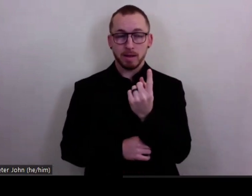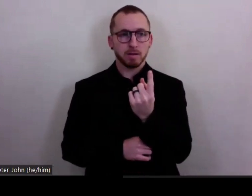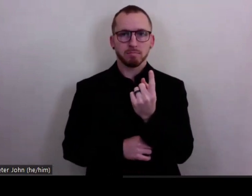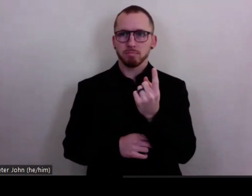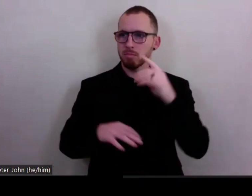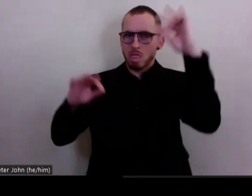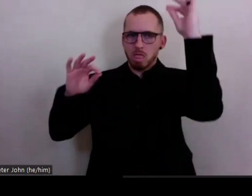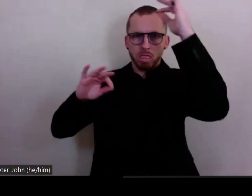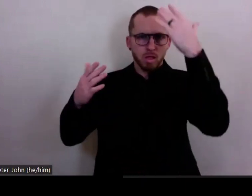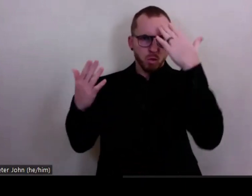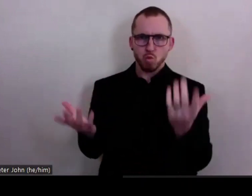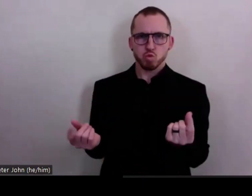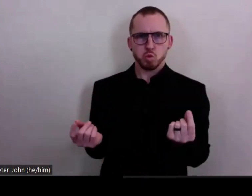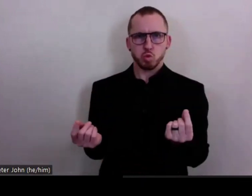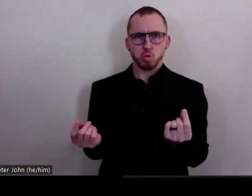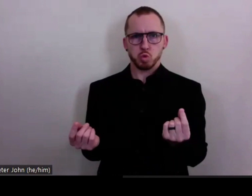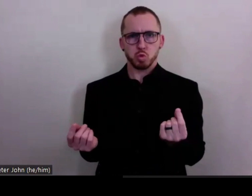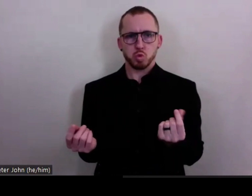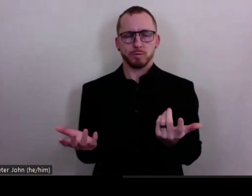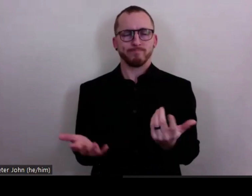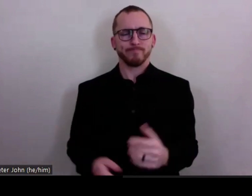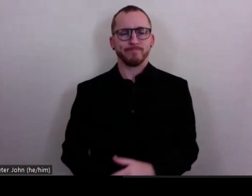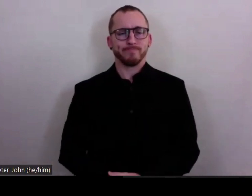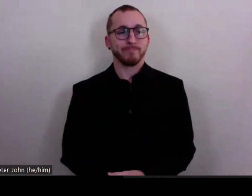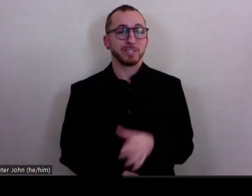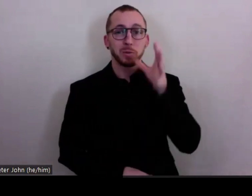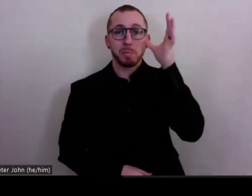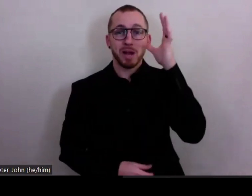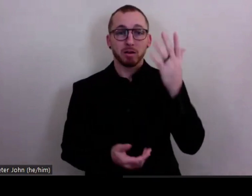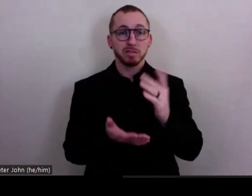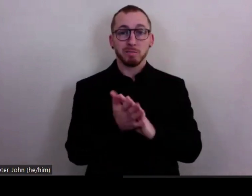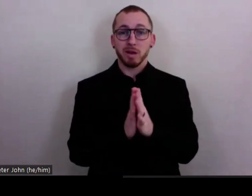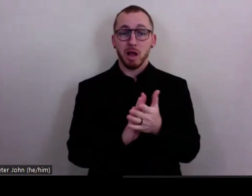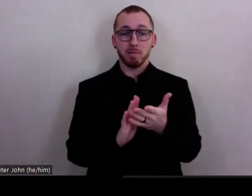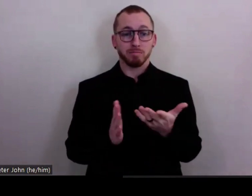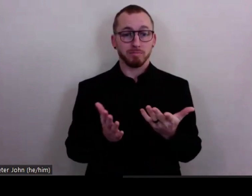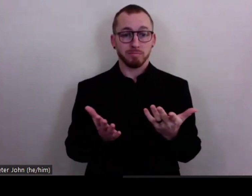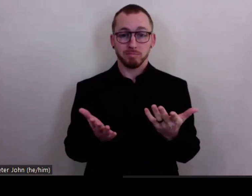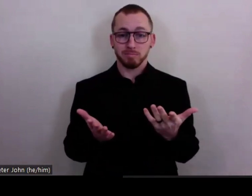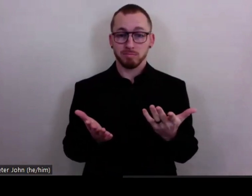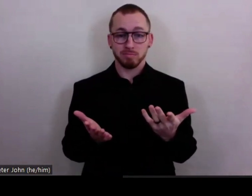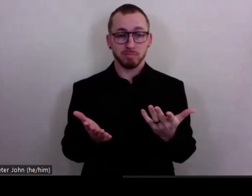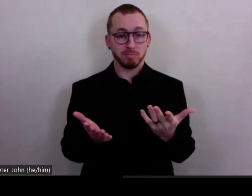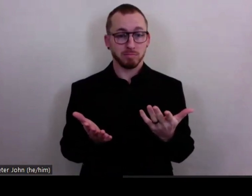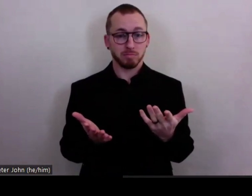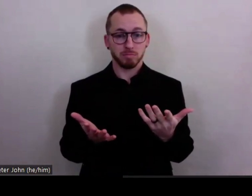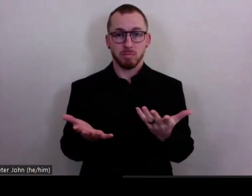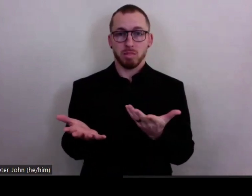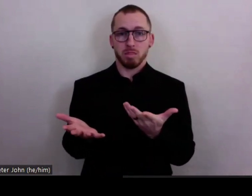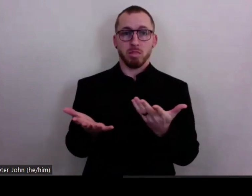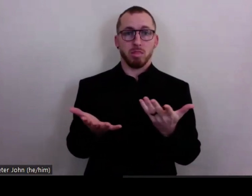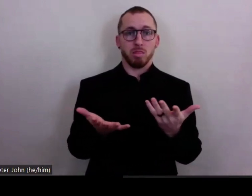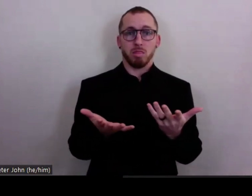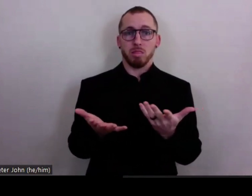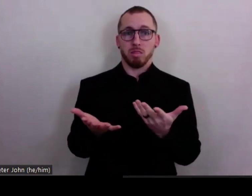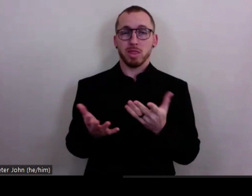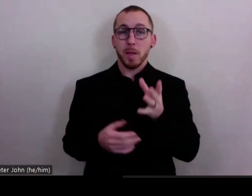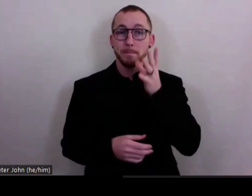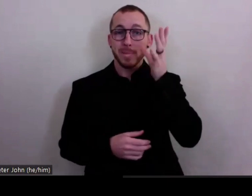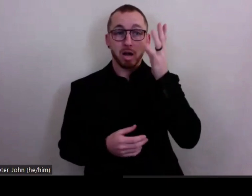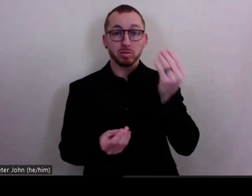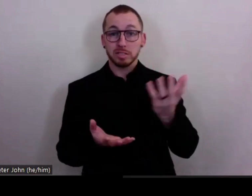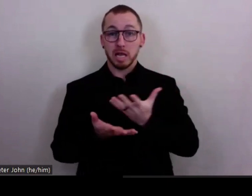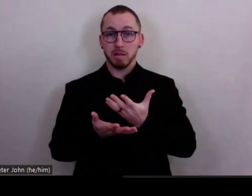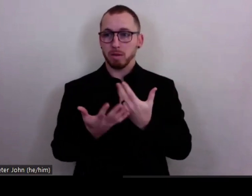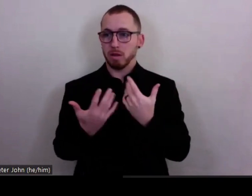doing. And they become so vulnerable at some point to be able to say, I am so stuck, like, I don't know what I'm